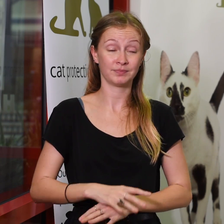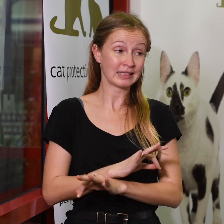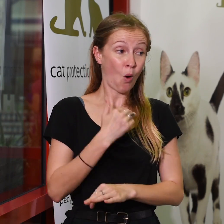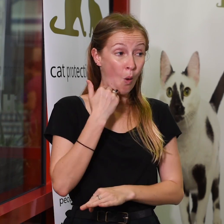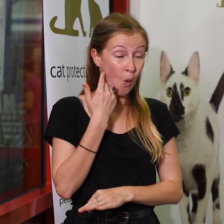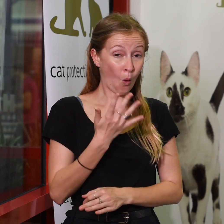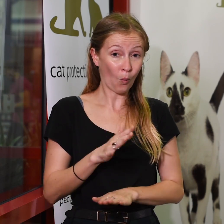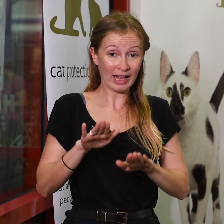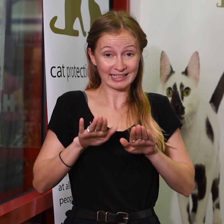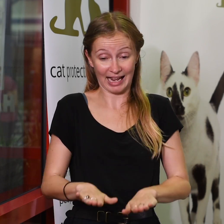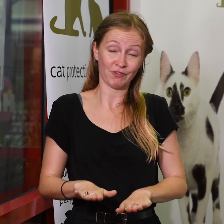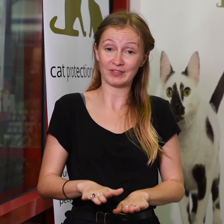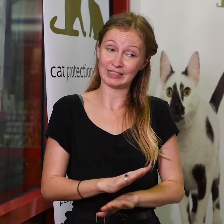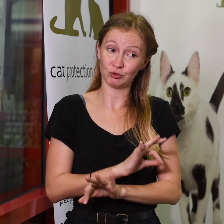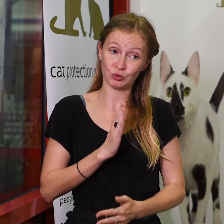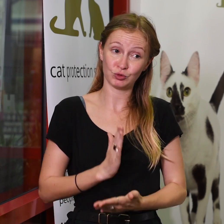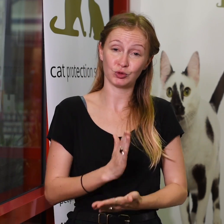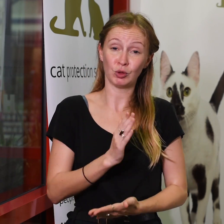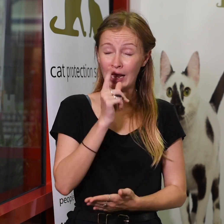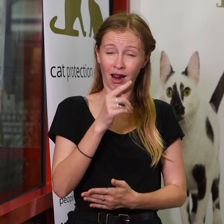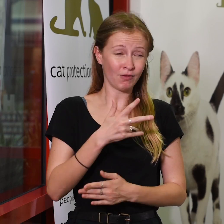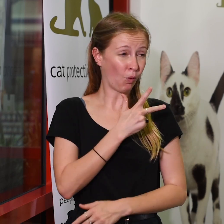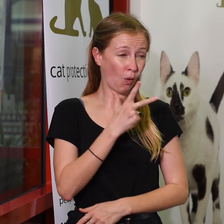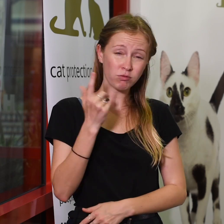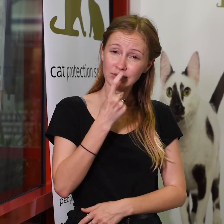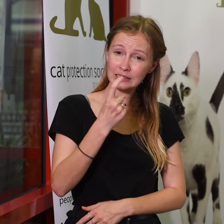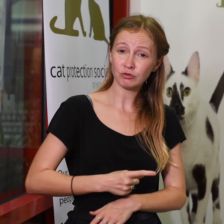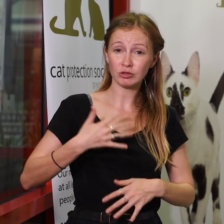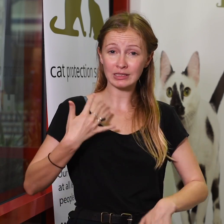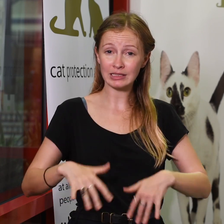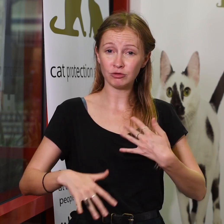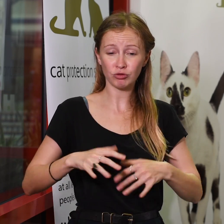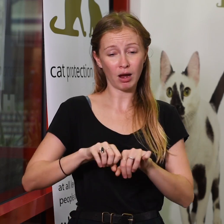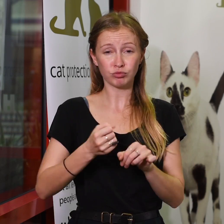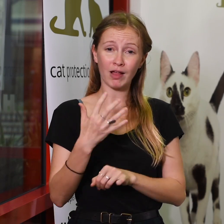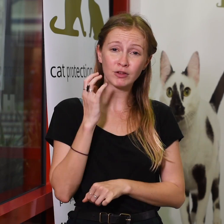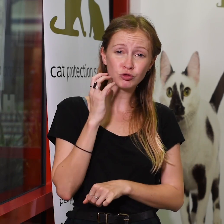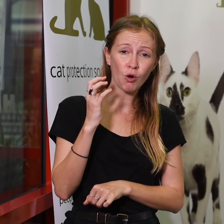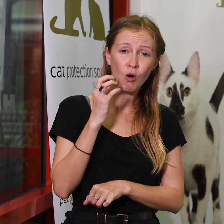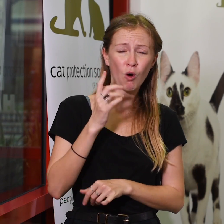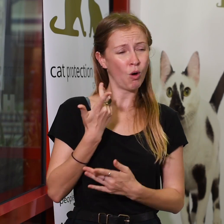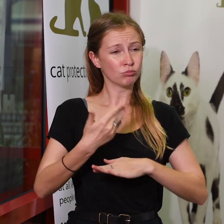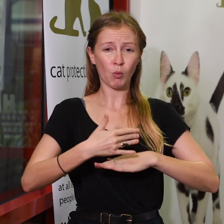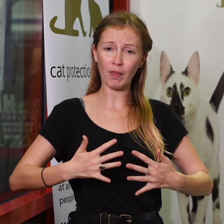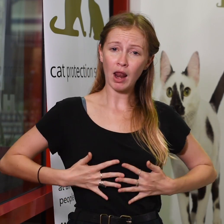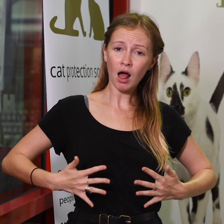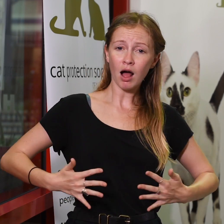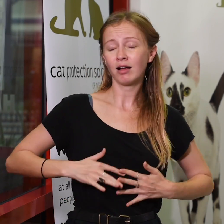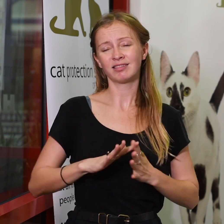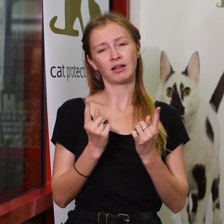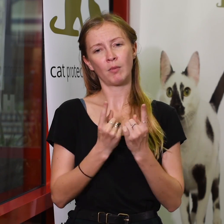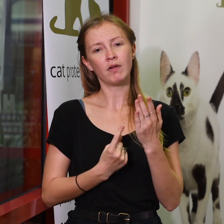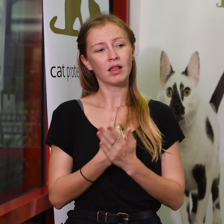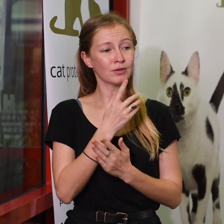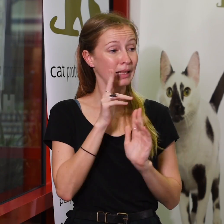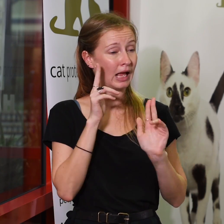on their feet, and they can have really nasty, serious injuries, like they can break their jaw and get problems with their lungs and those sorts of things.